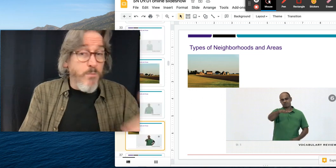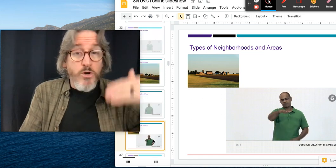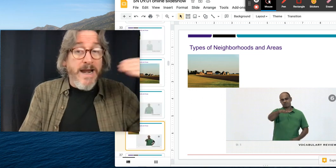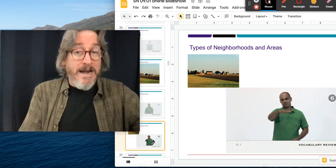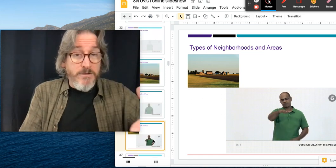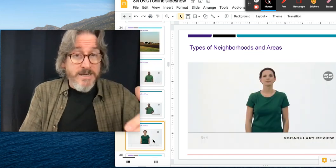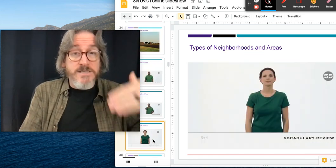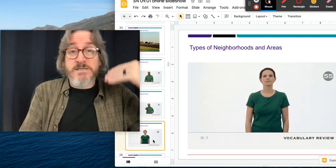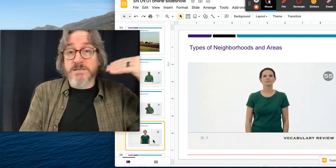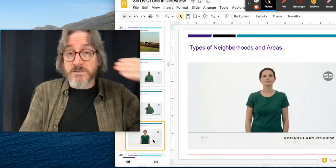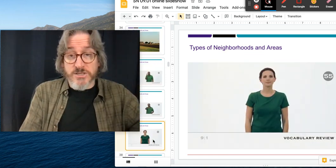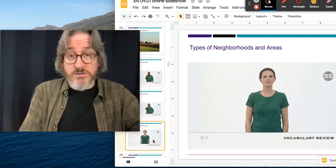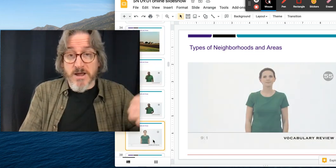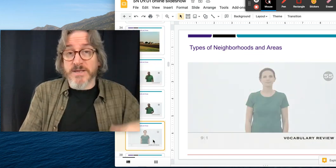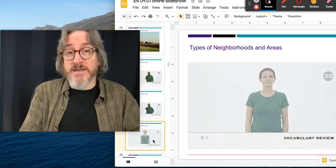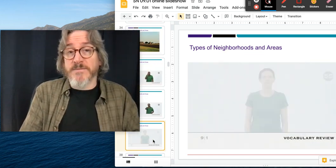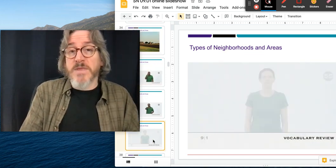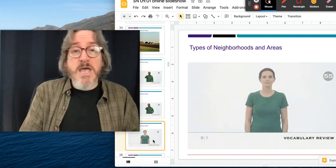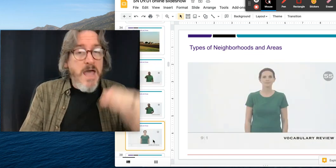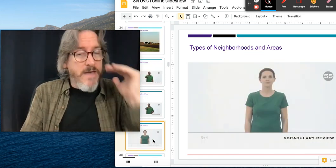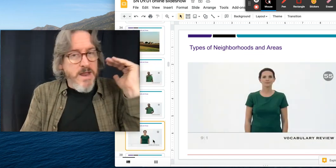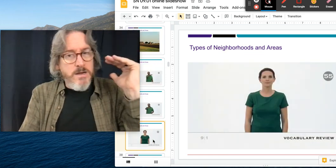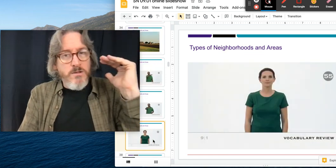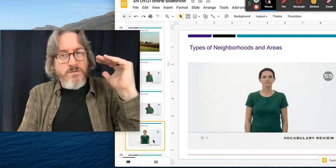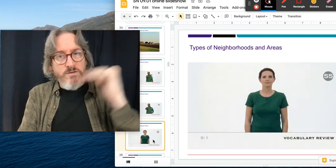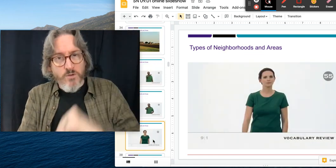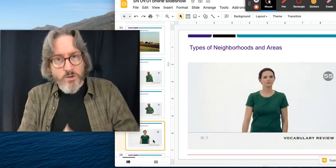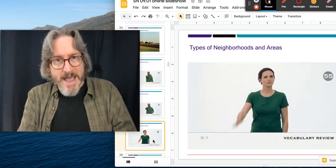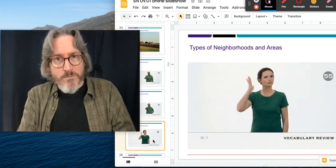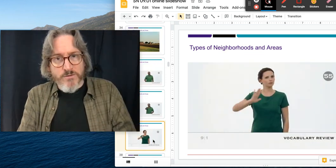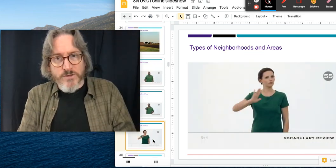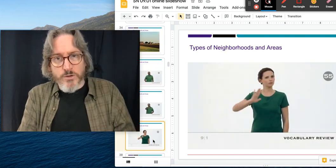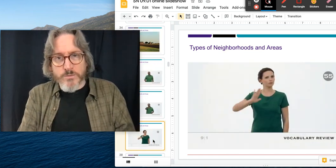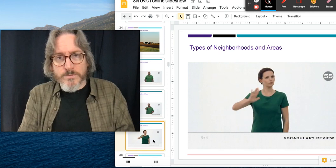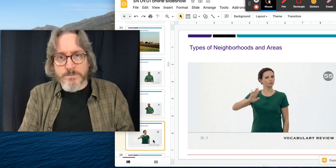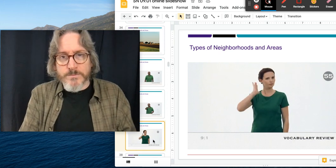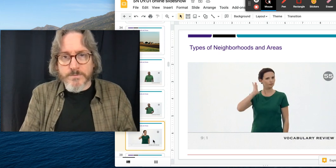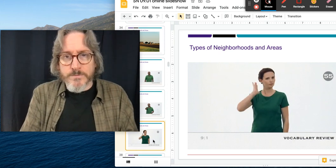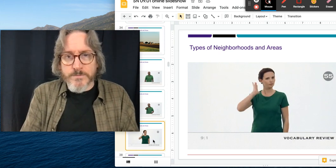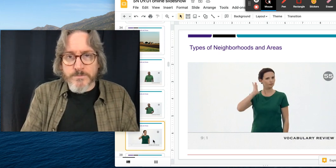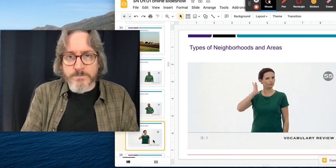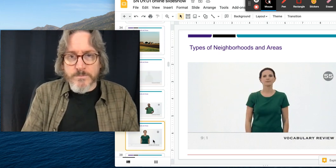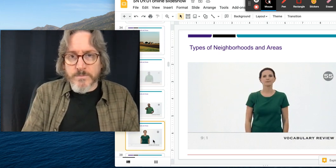So again, more areas describing them. And then the vocab review.